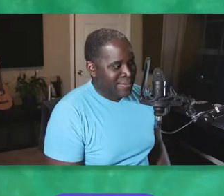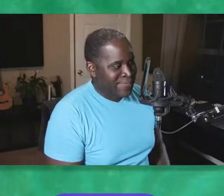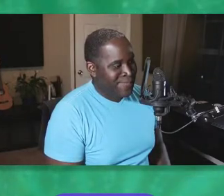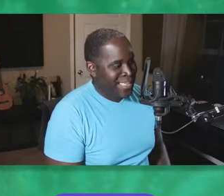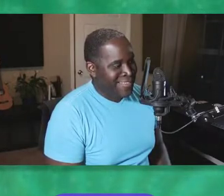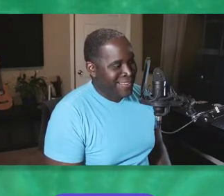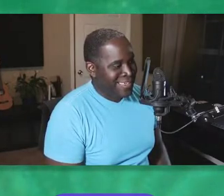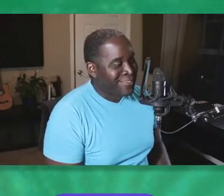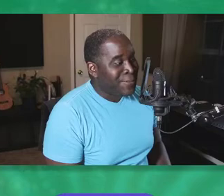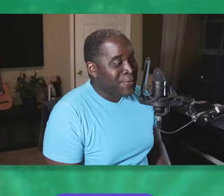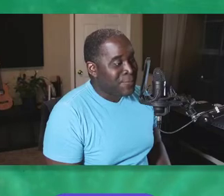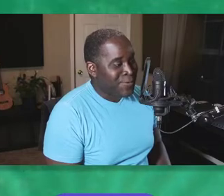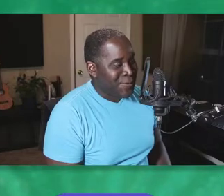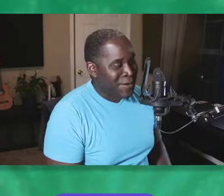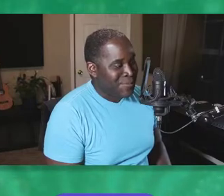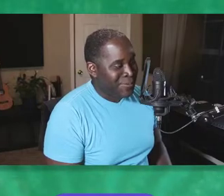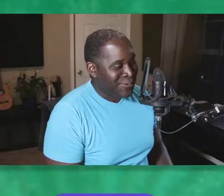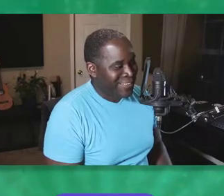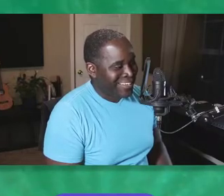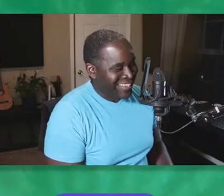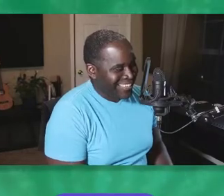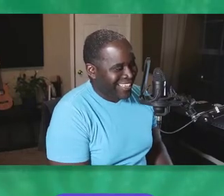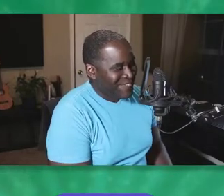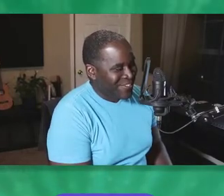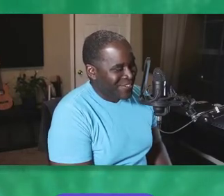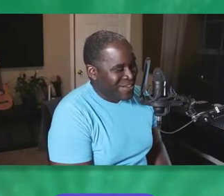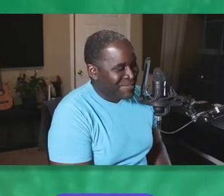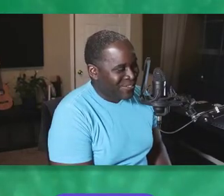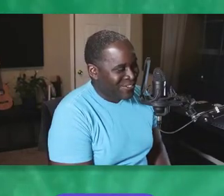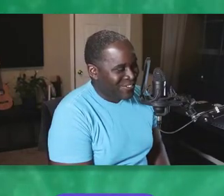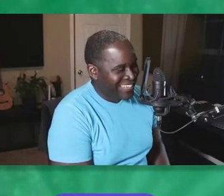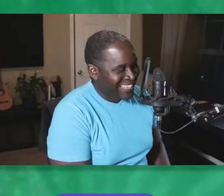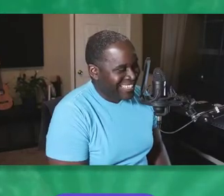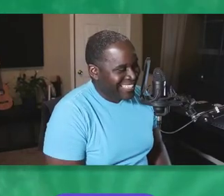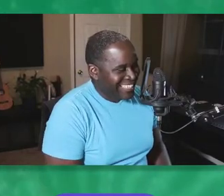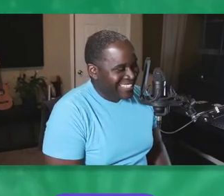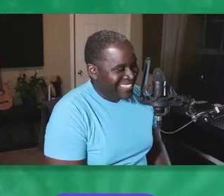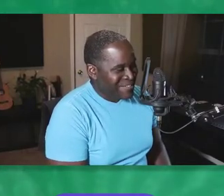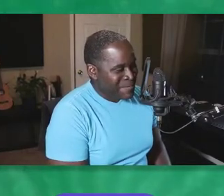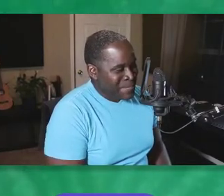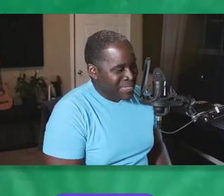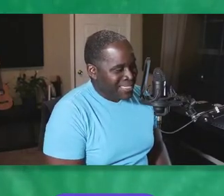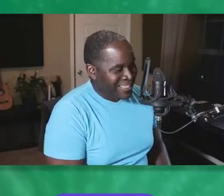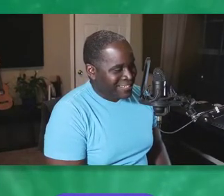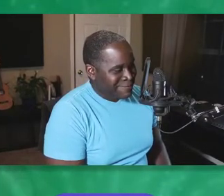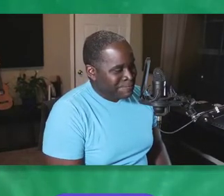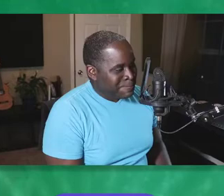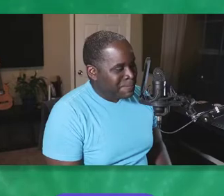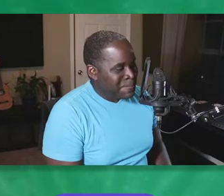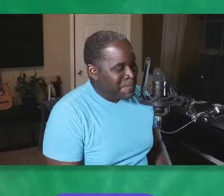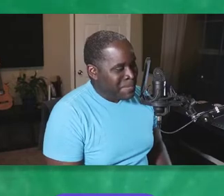Those be some fancy nice clothes, Mr. Humble Person. Mr. Humble Servant.